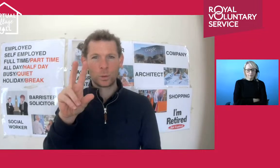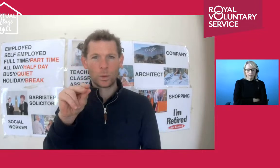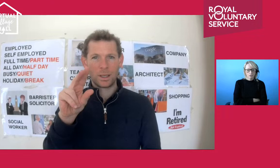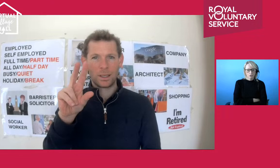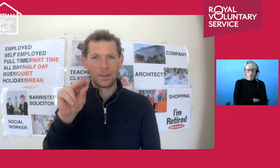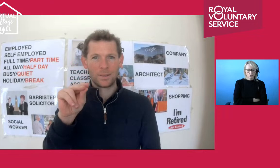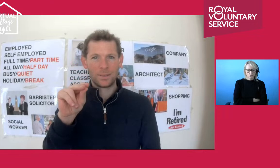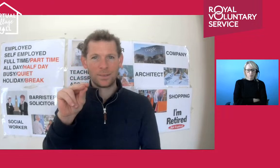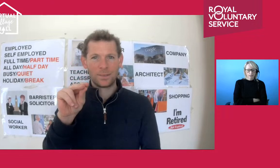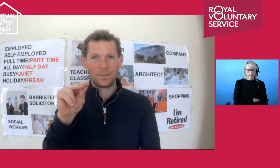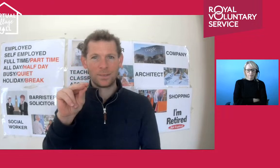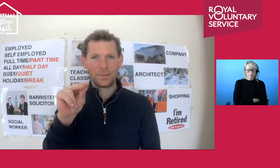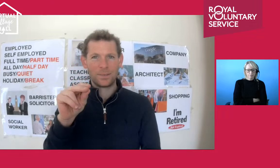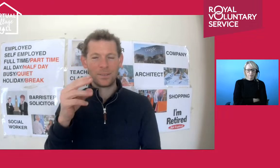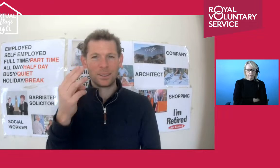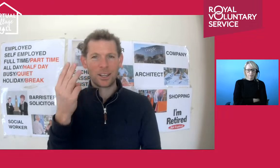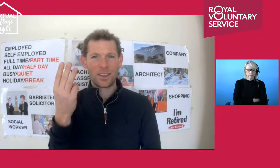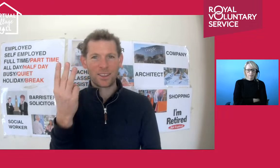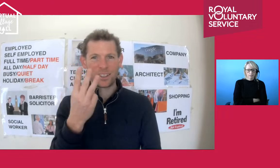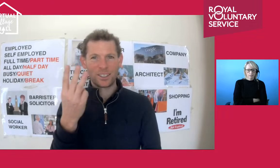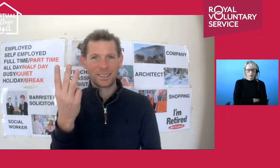11, 12,